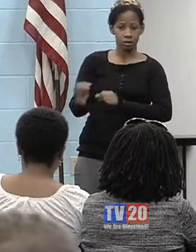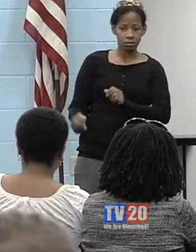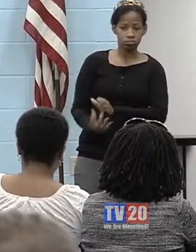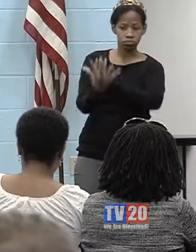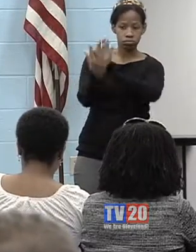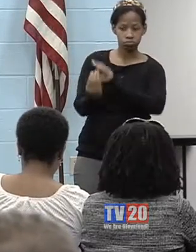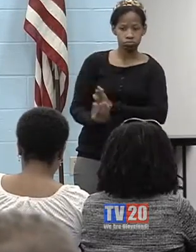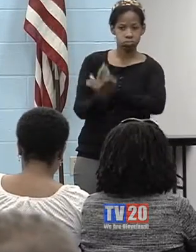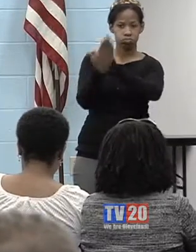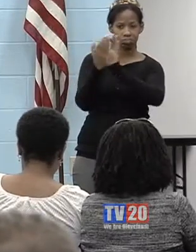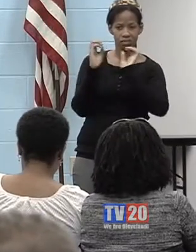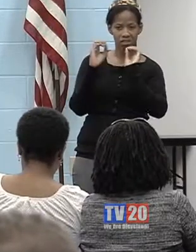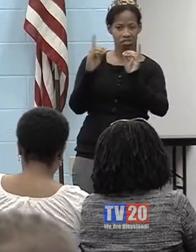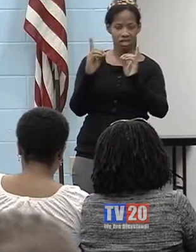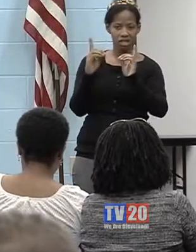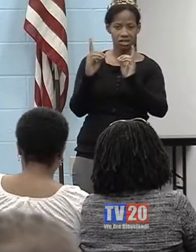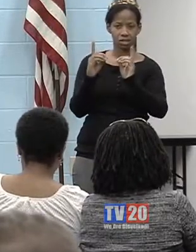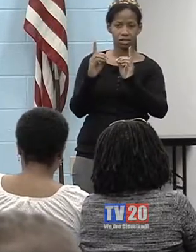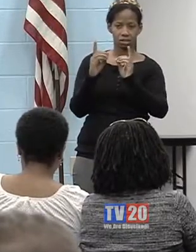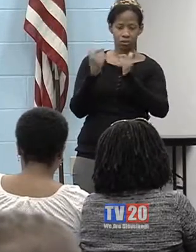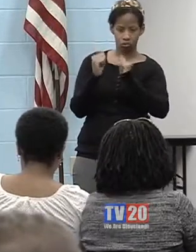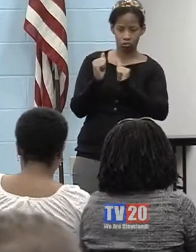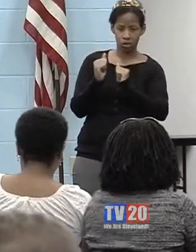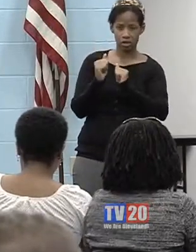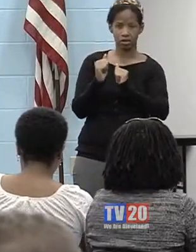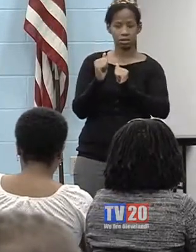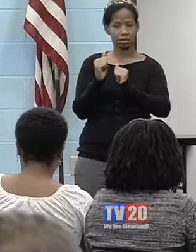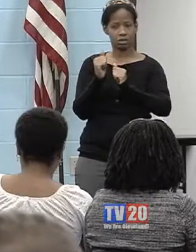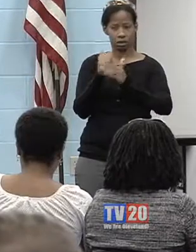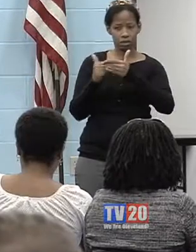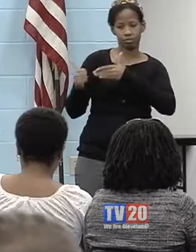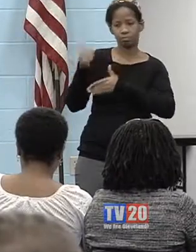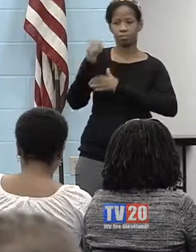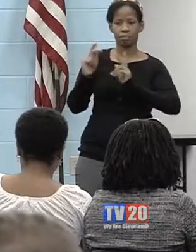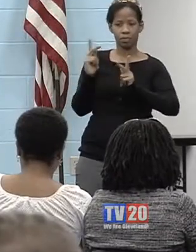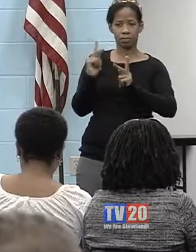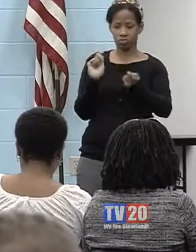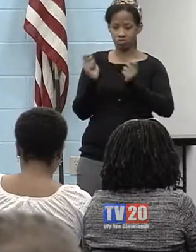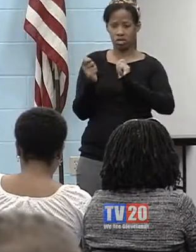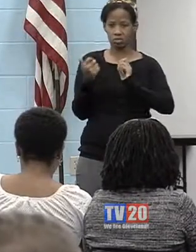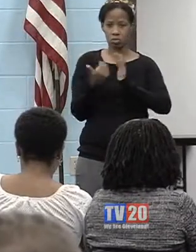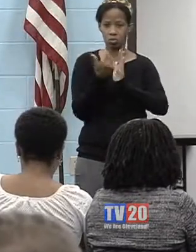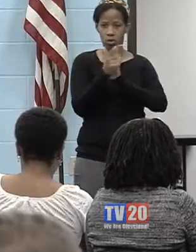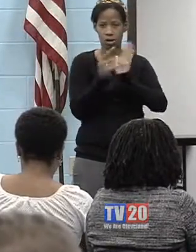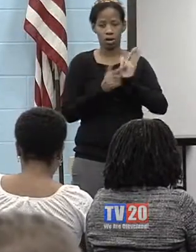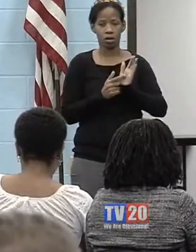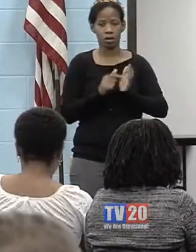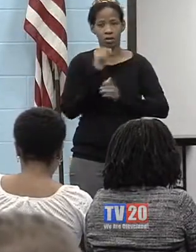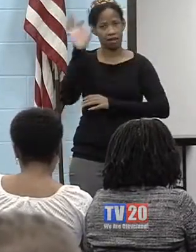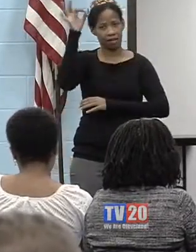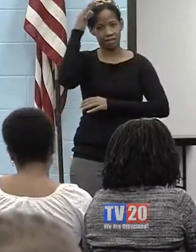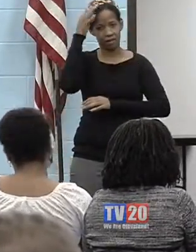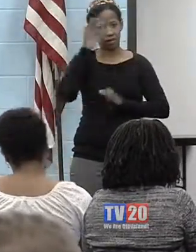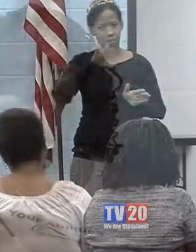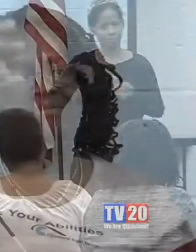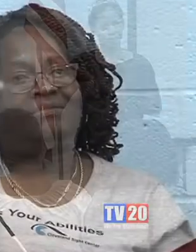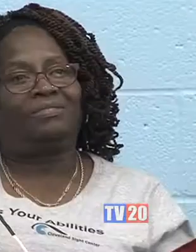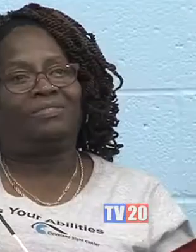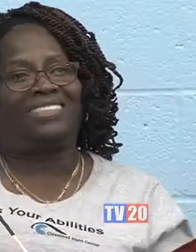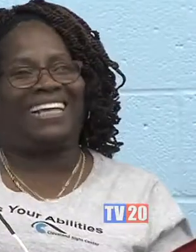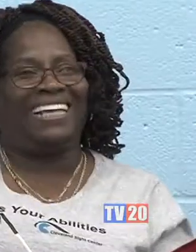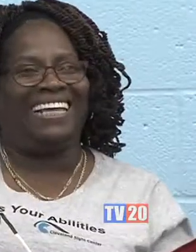on educators, elected officials, senators and House members at the state level, not federally, so you're off the hook, okay?